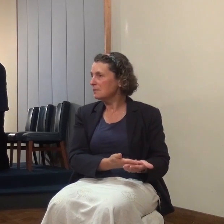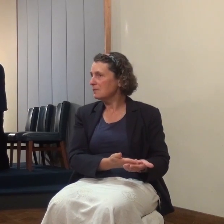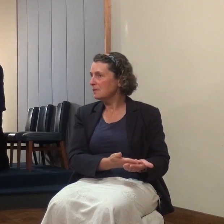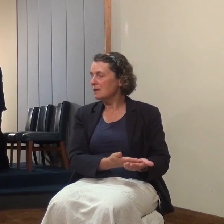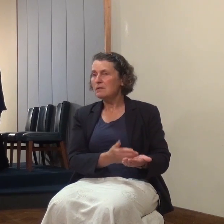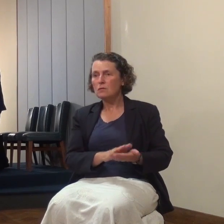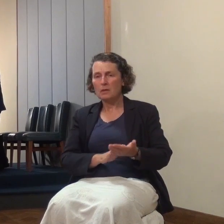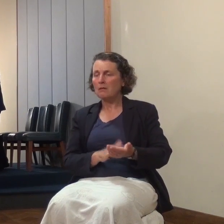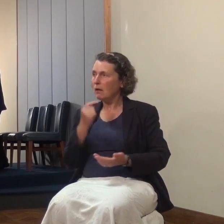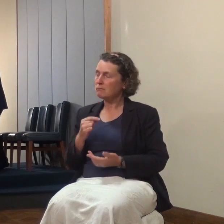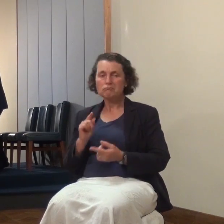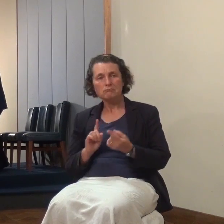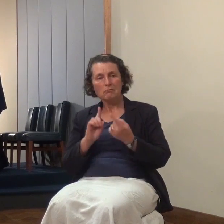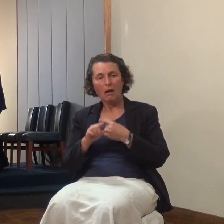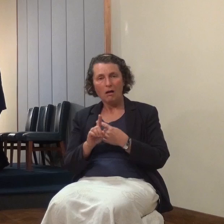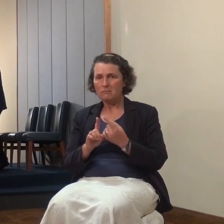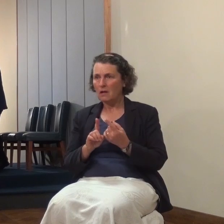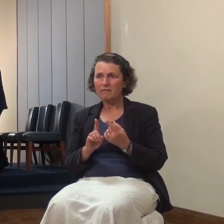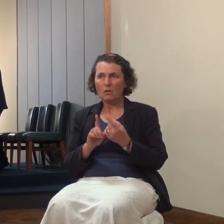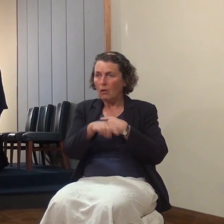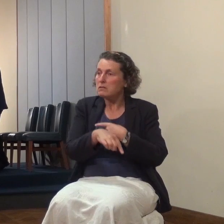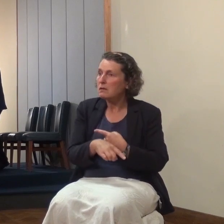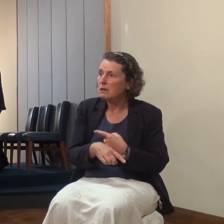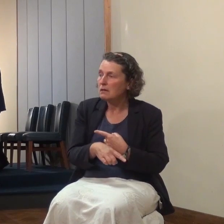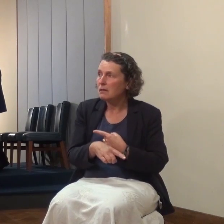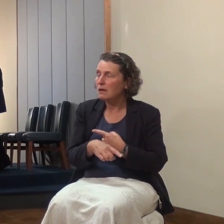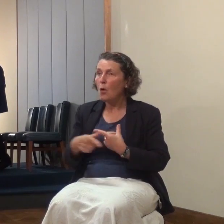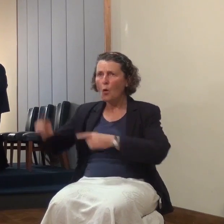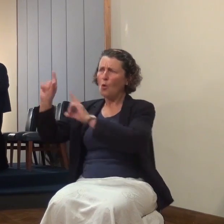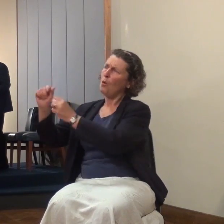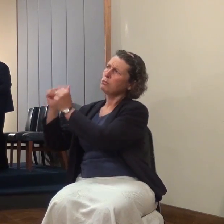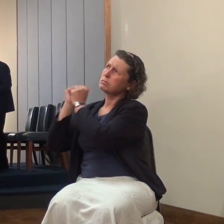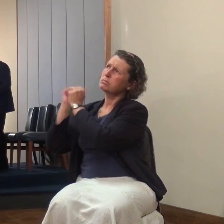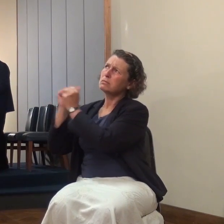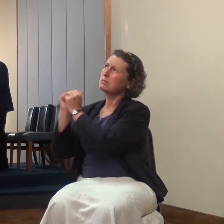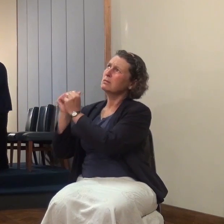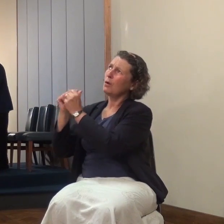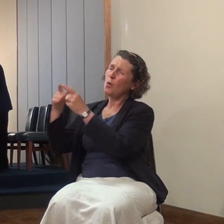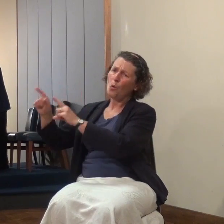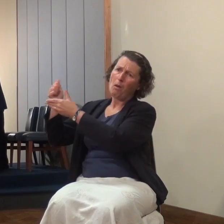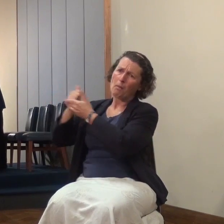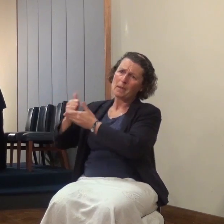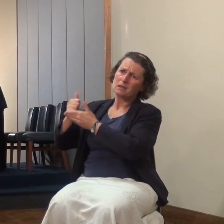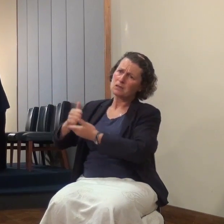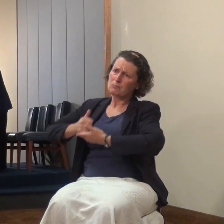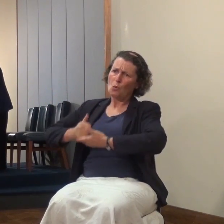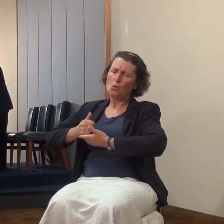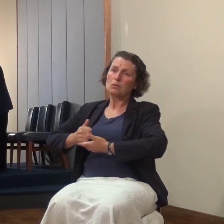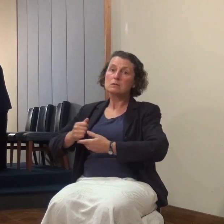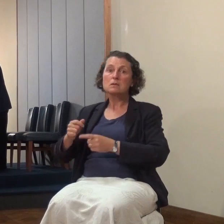helpful about the Lord, what he means to us, what the direction of our life is. And especially if we're facing